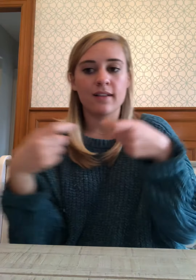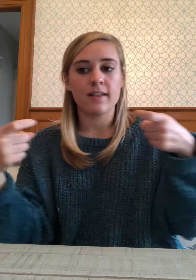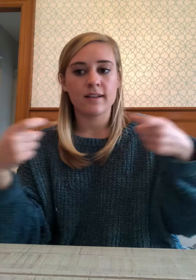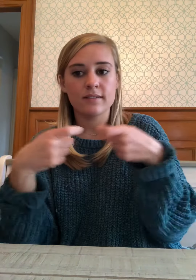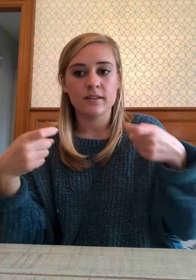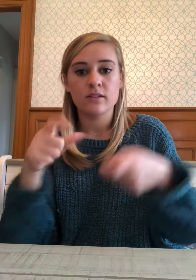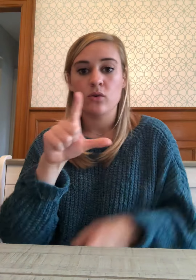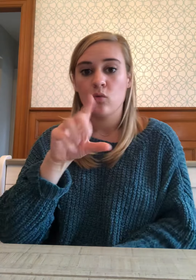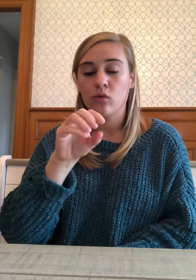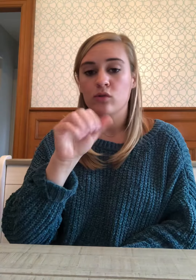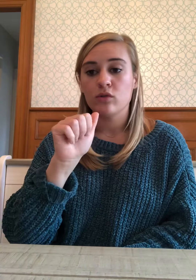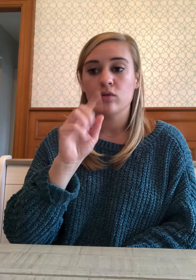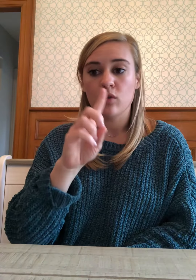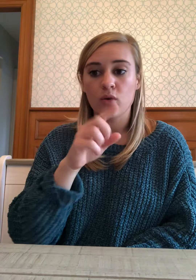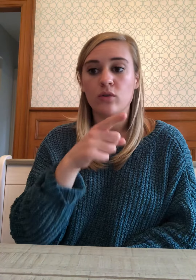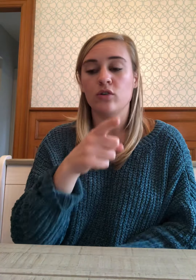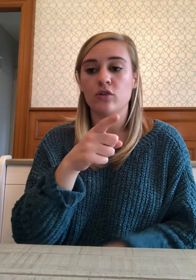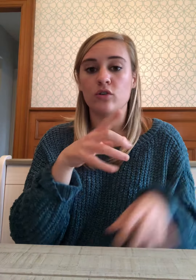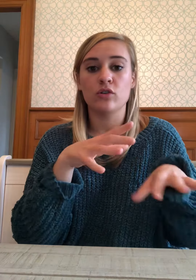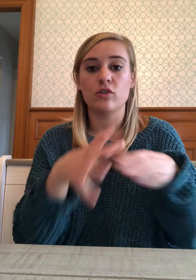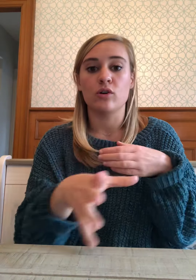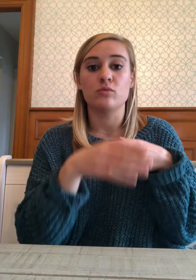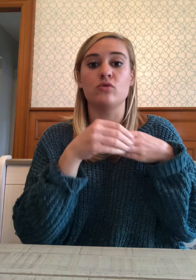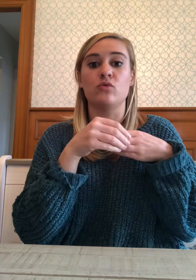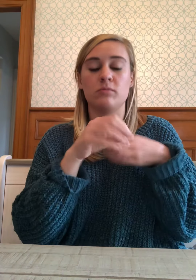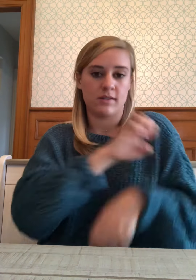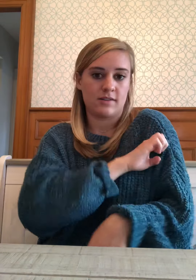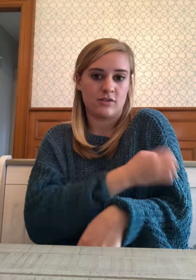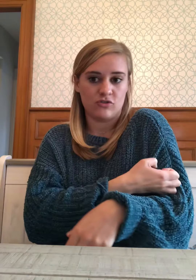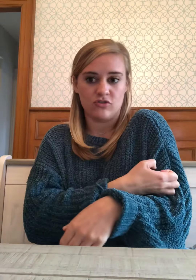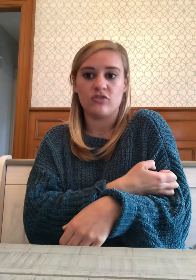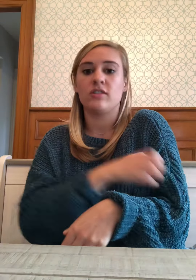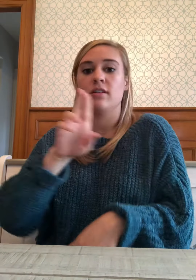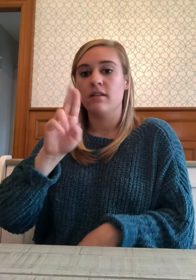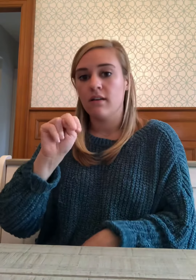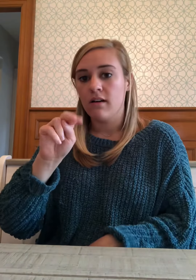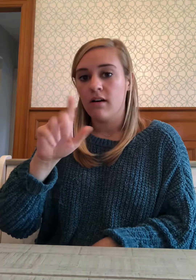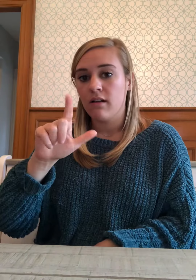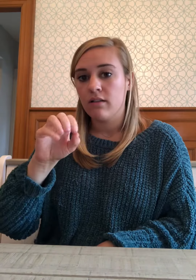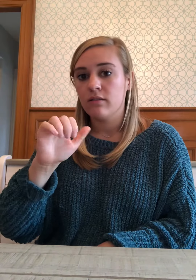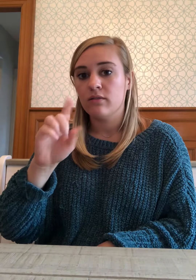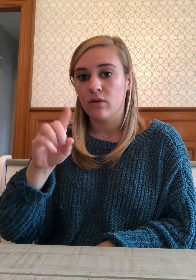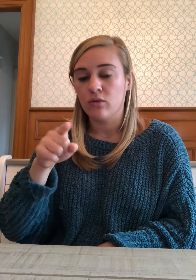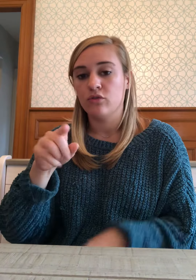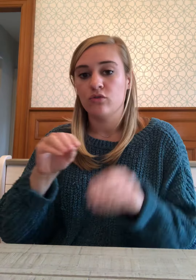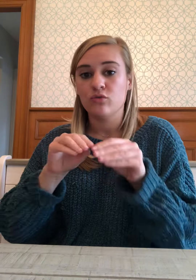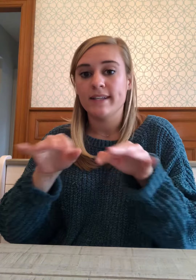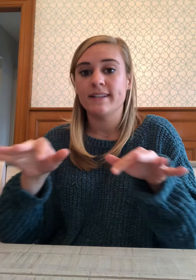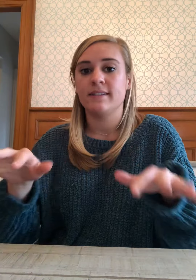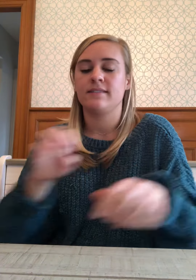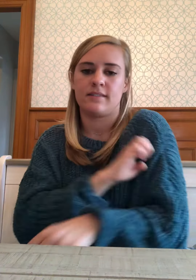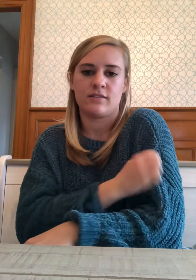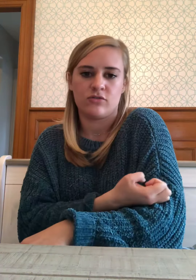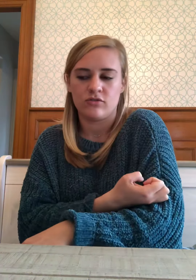energy, unloading your releasing energy. So you have a malocclusion, there's brackets or braces on the